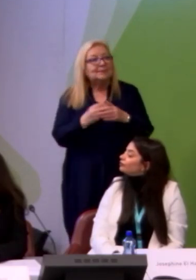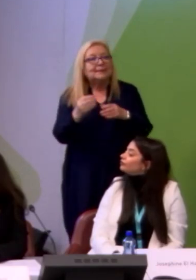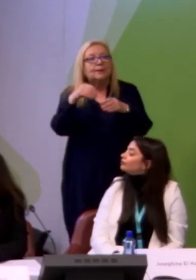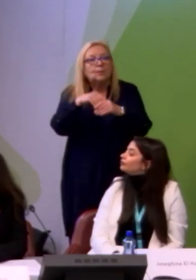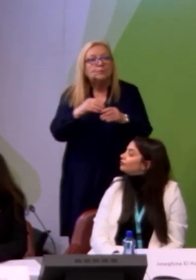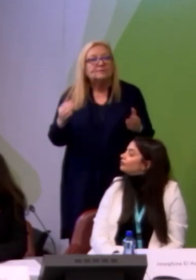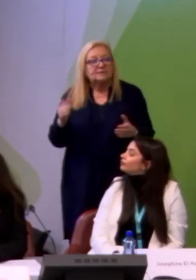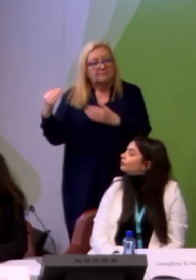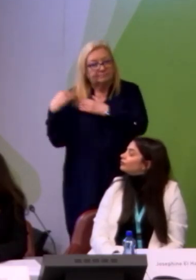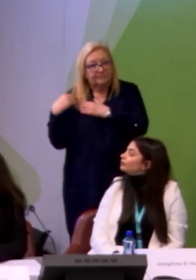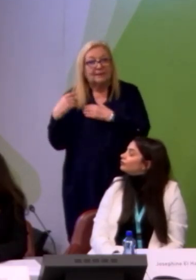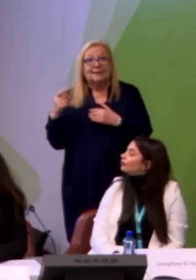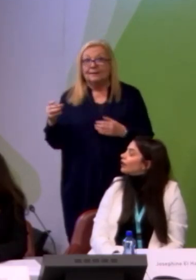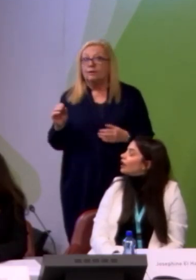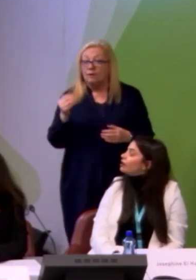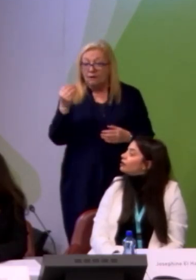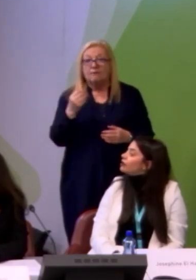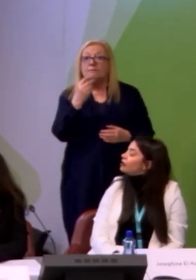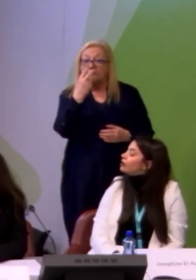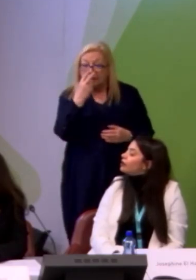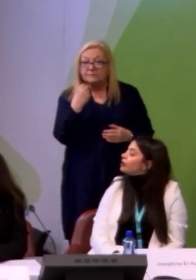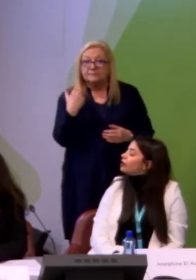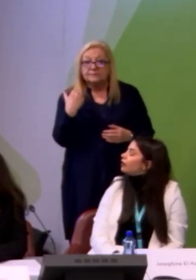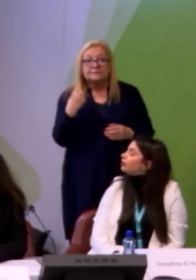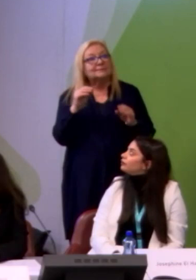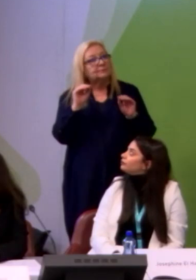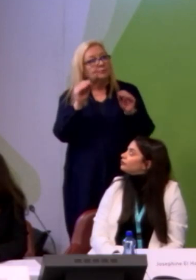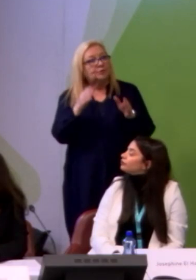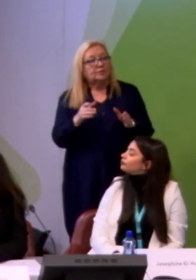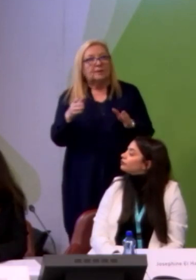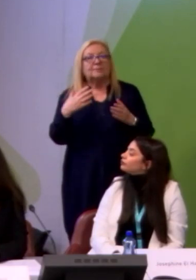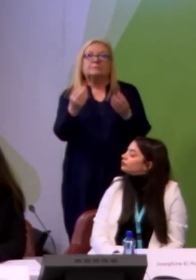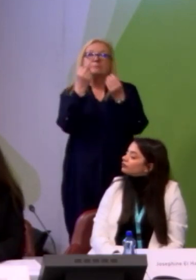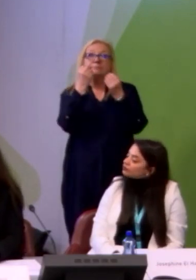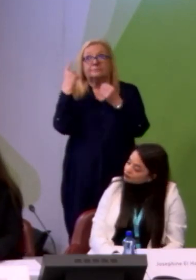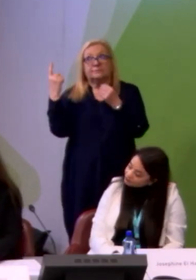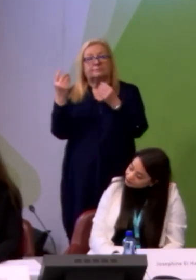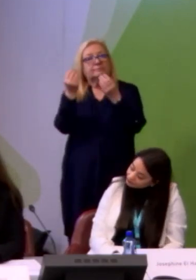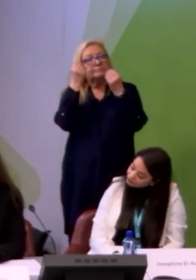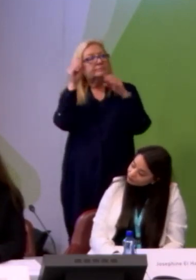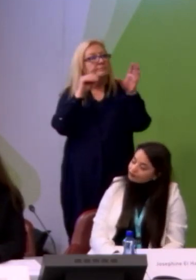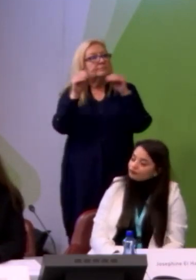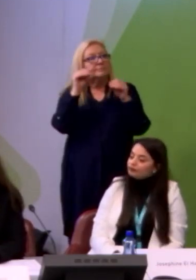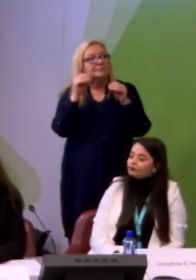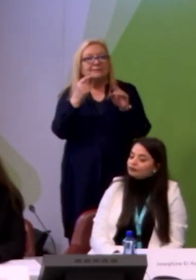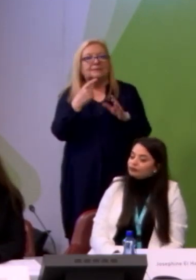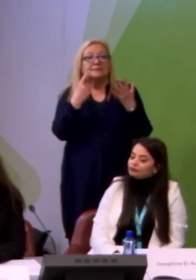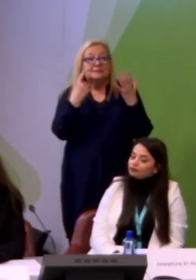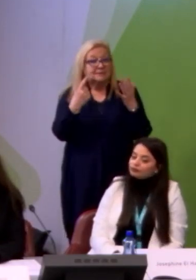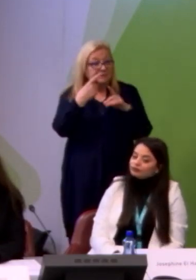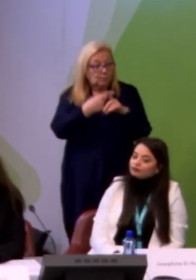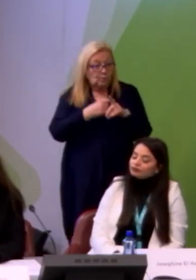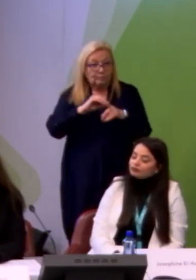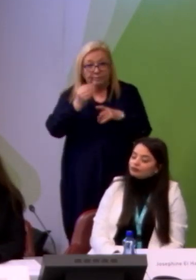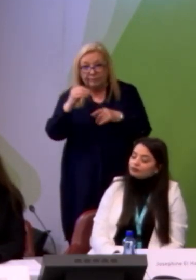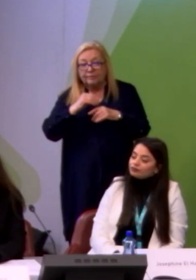teacher and he has undergone 6 months of training and mentorship. And